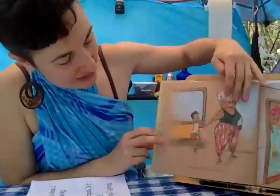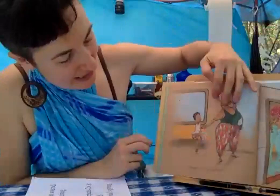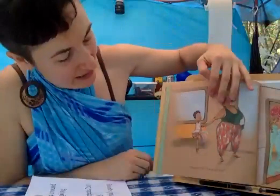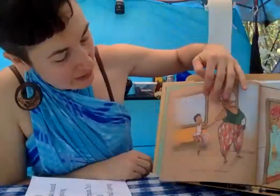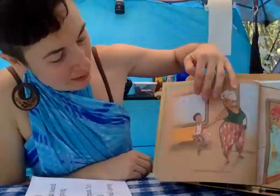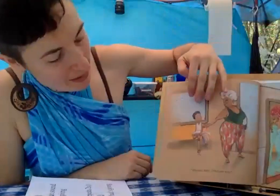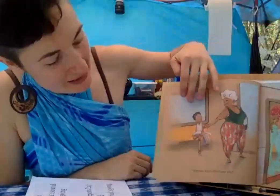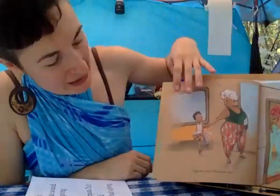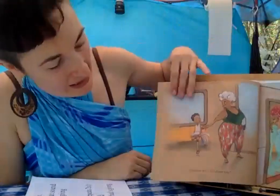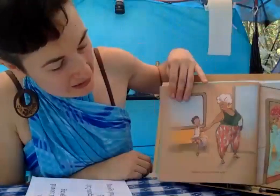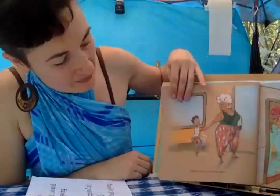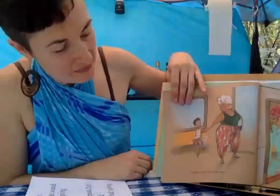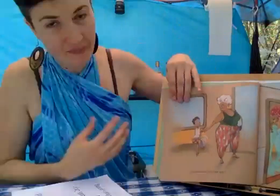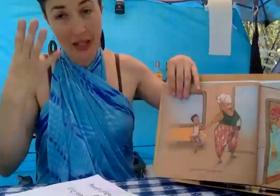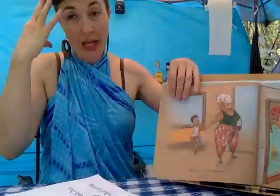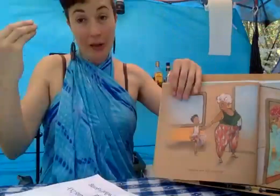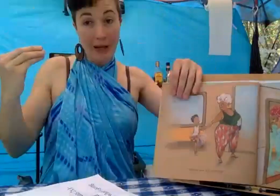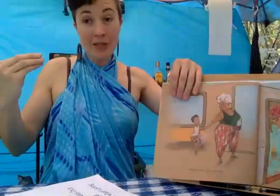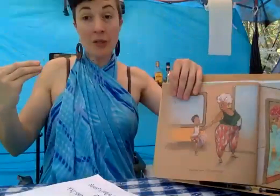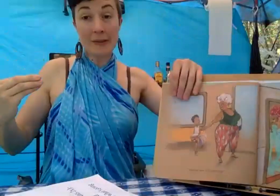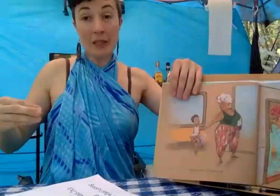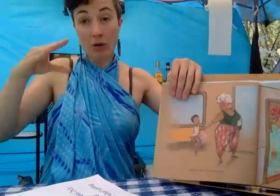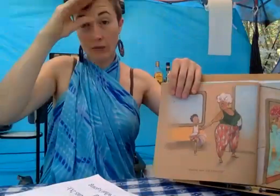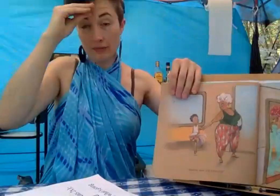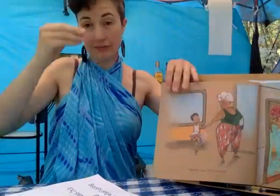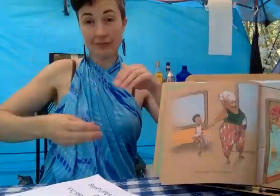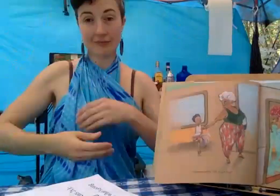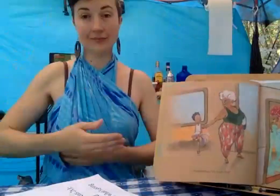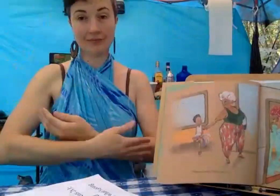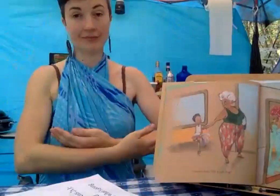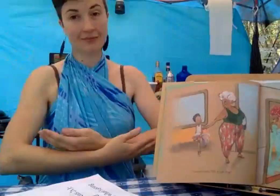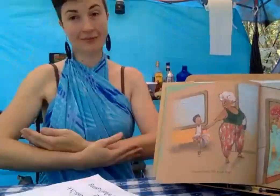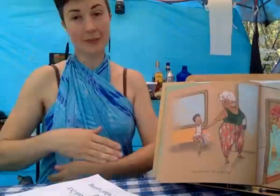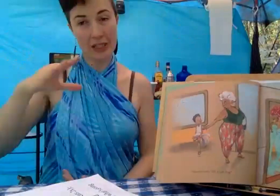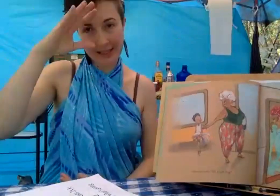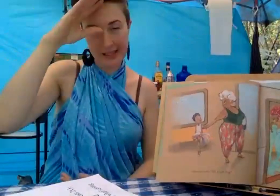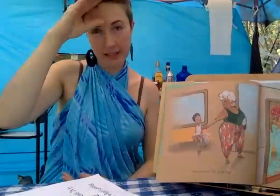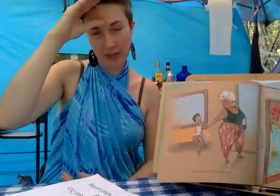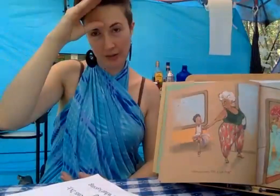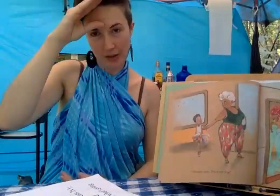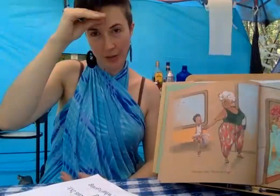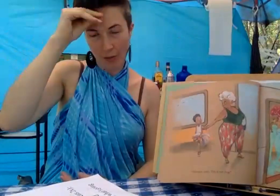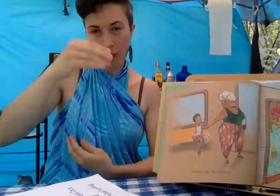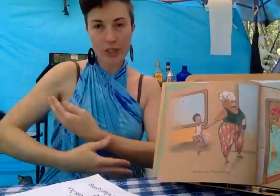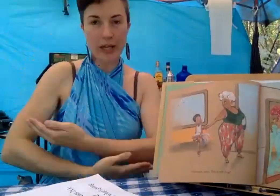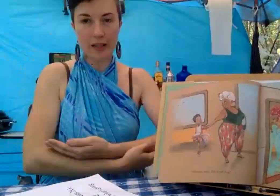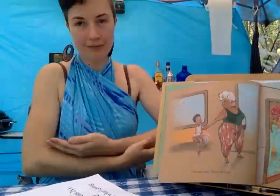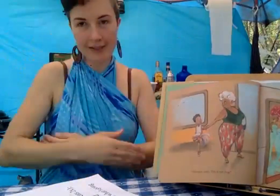And then Grandma says, "Vámonos, mijo," which is like boy child,